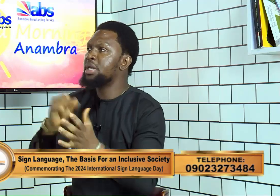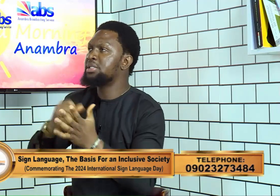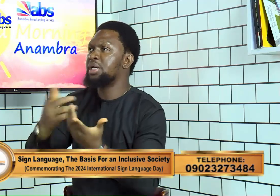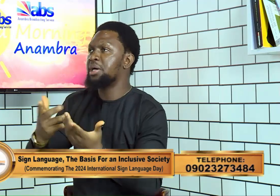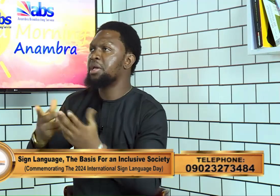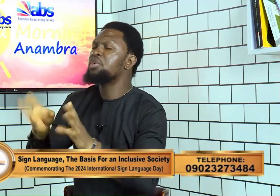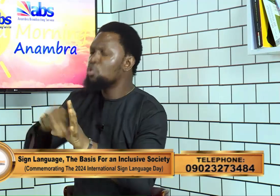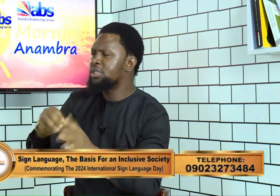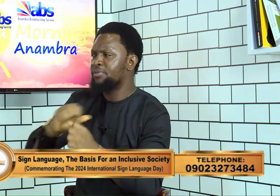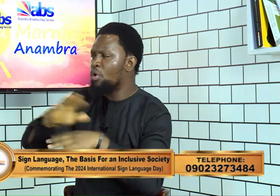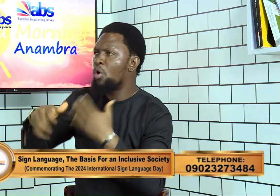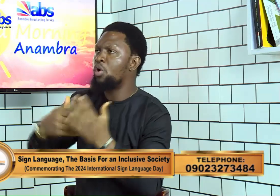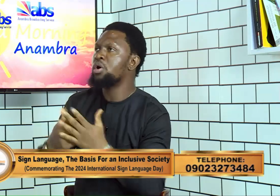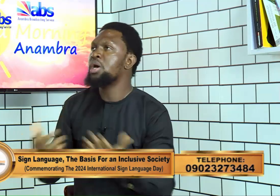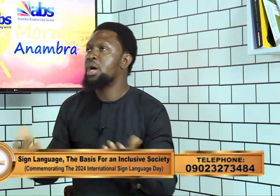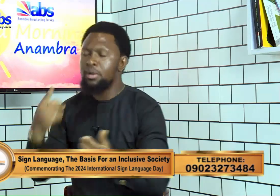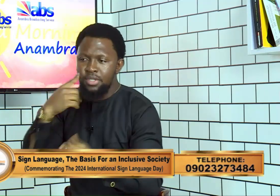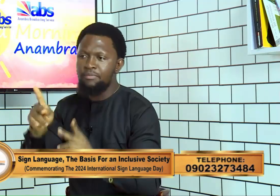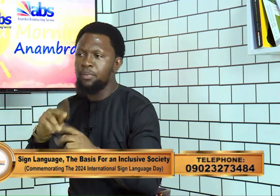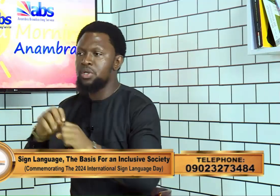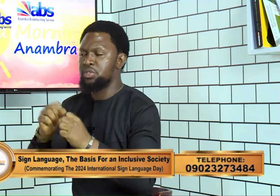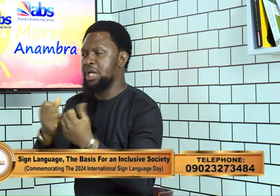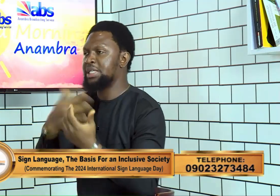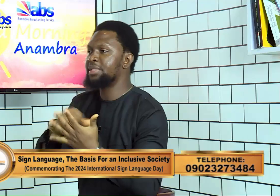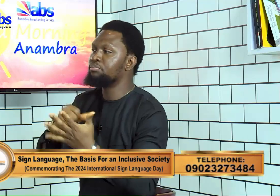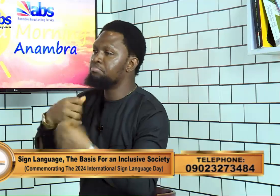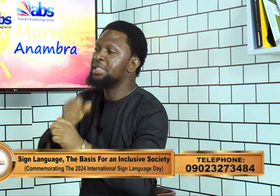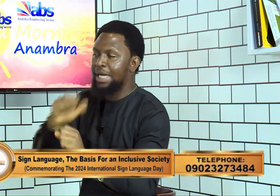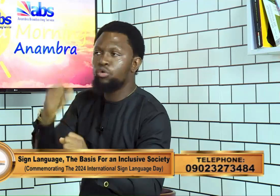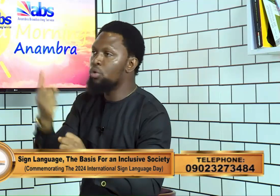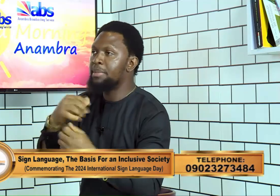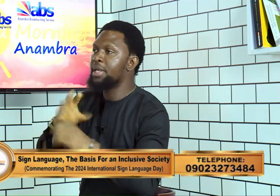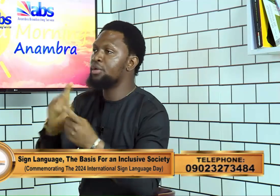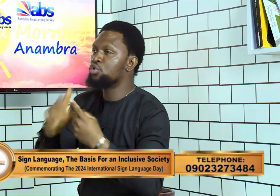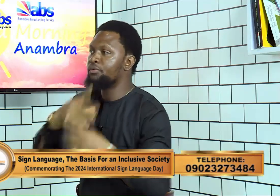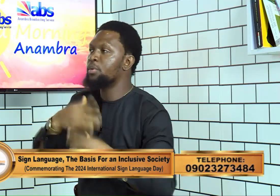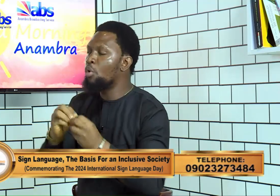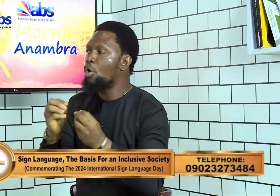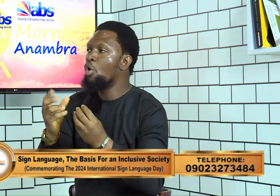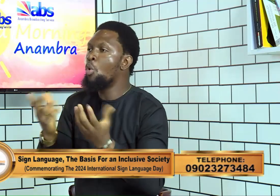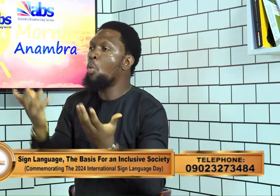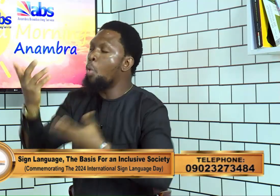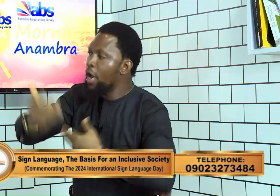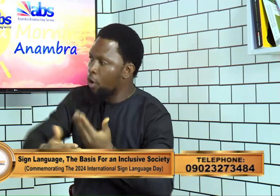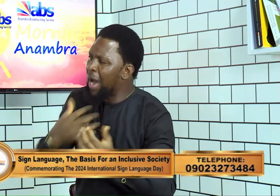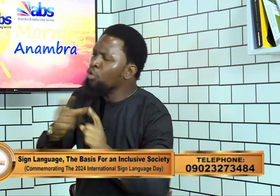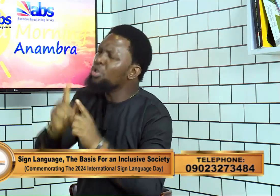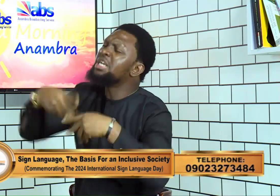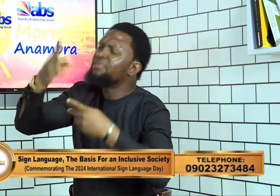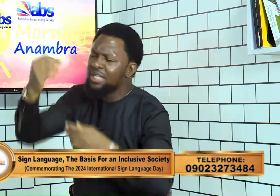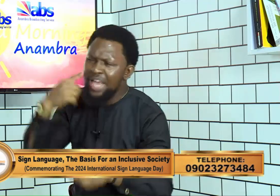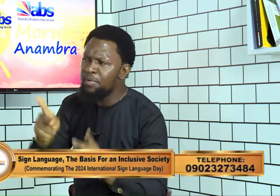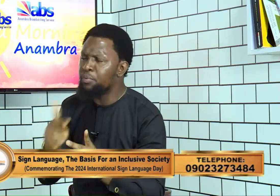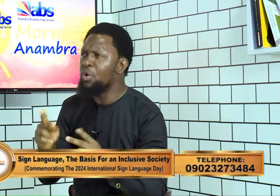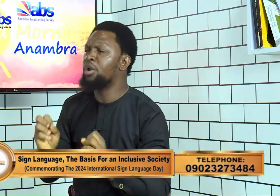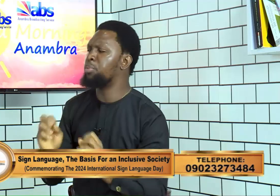can make it inclusive for all deaf people in the society, and it can only make them to feel more welcome, and also give